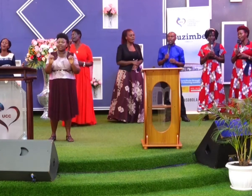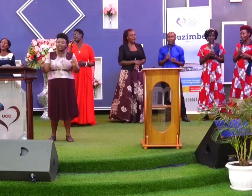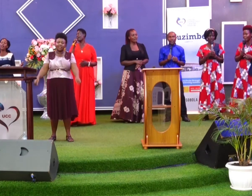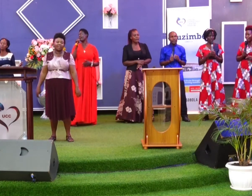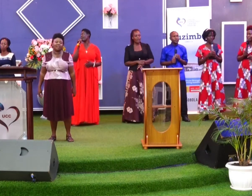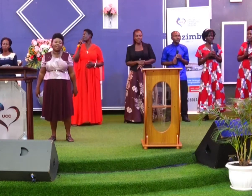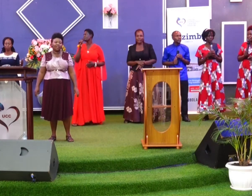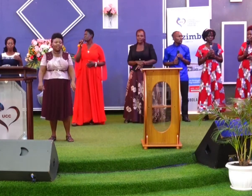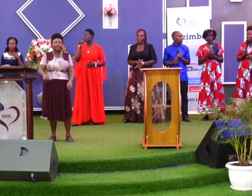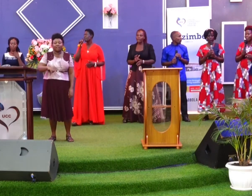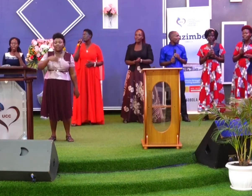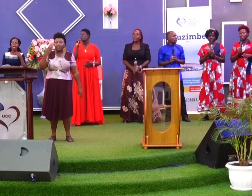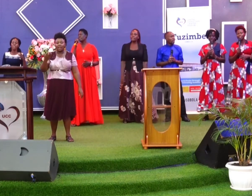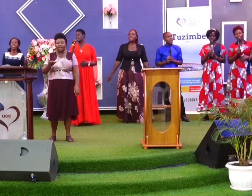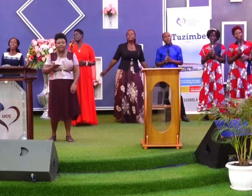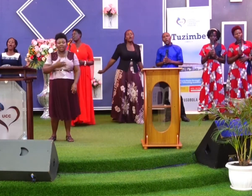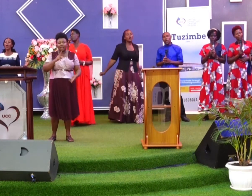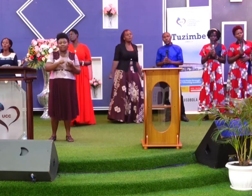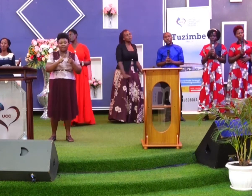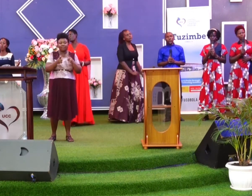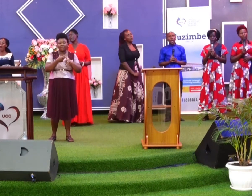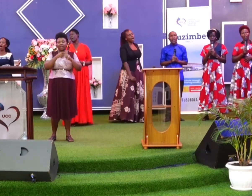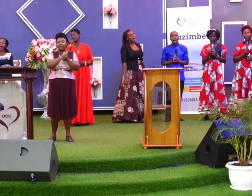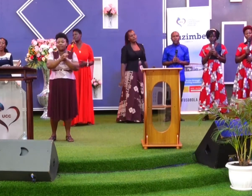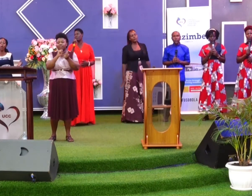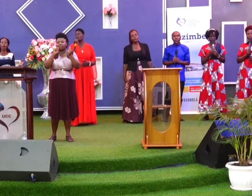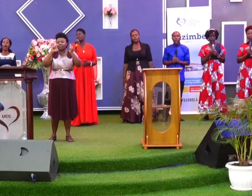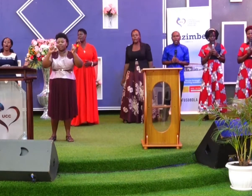tachuka. Zeninomukwano.